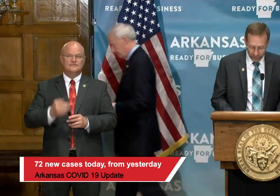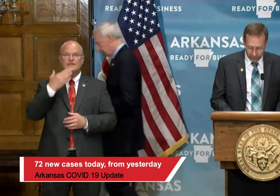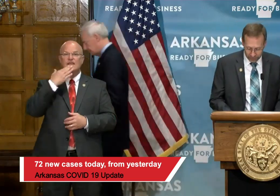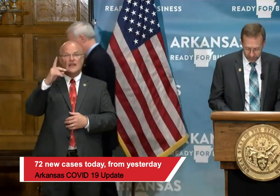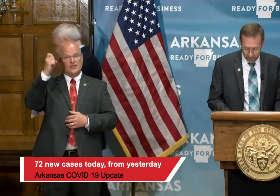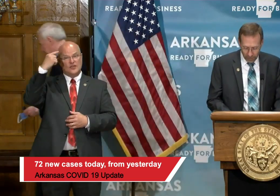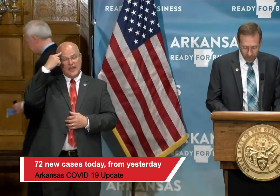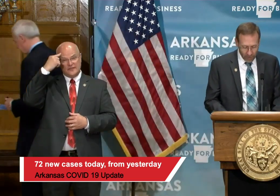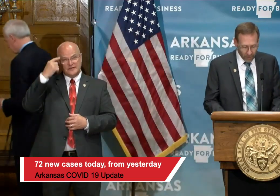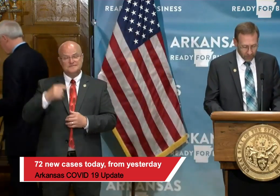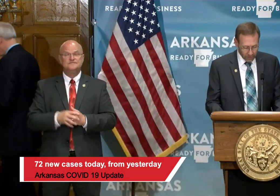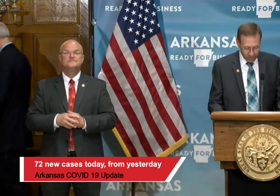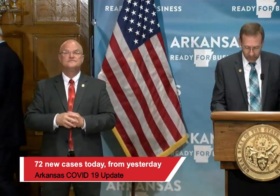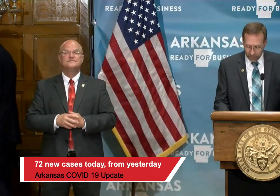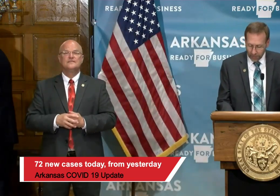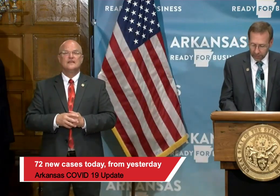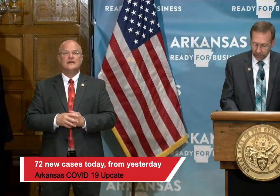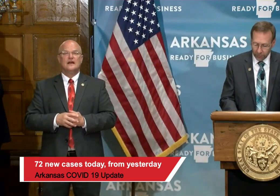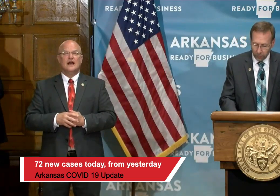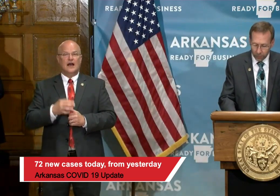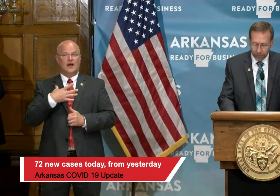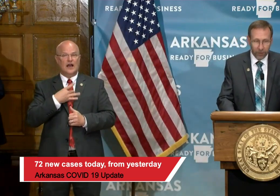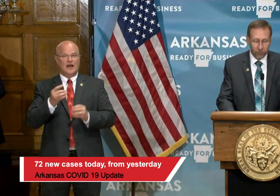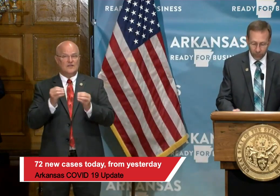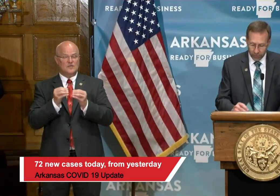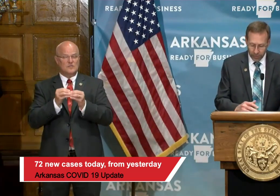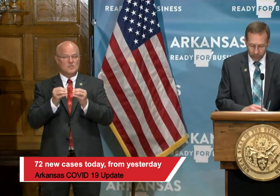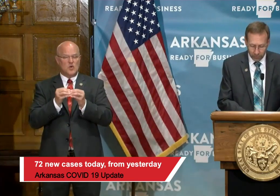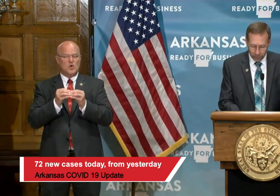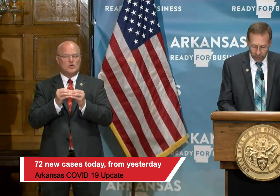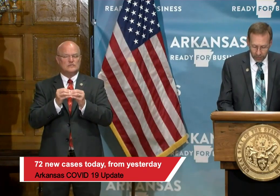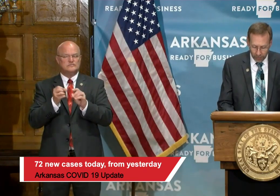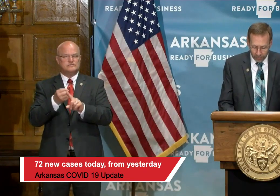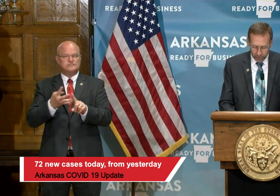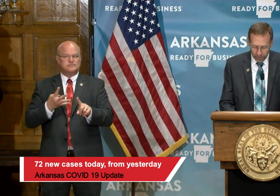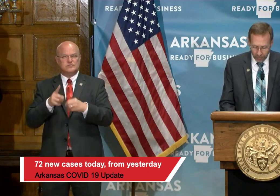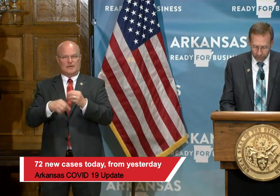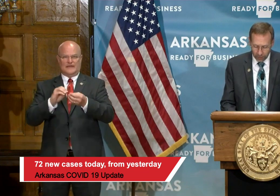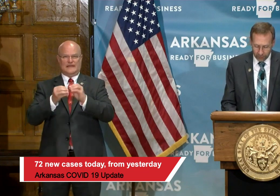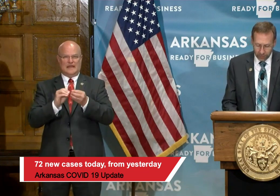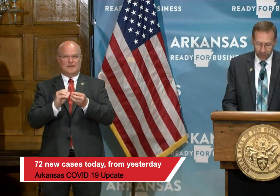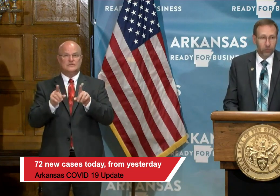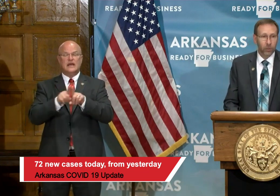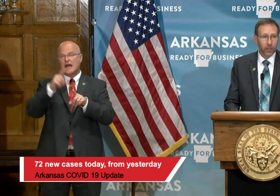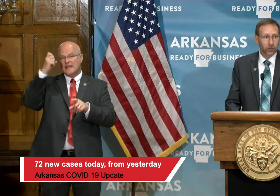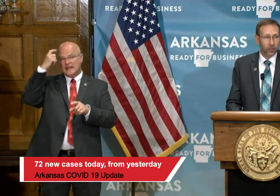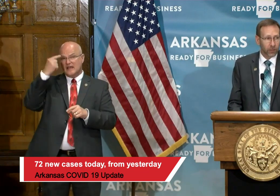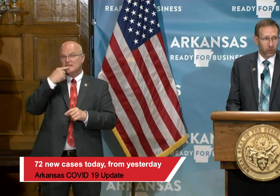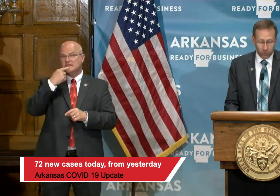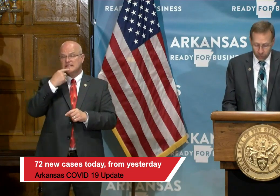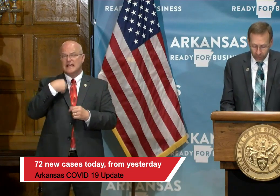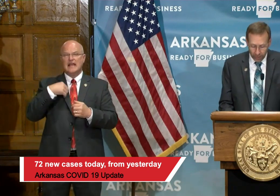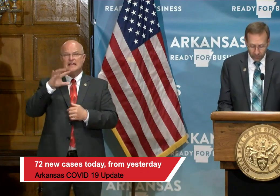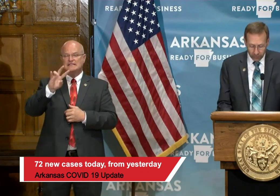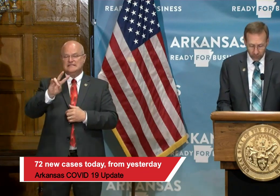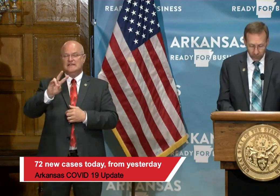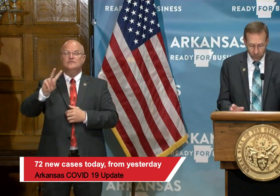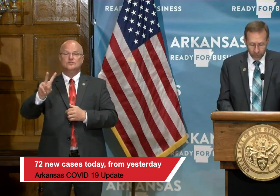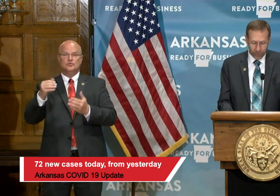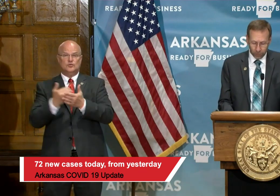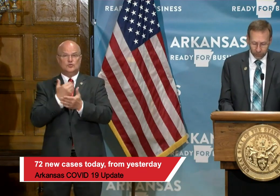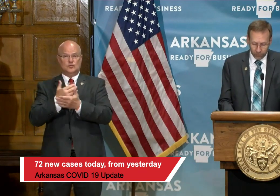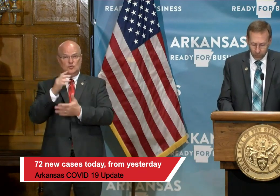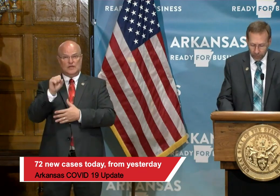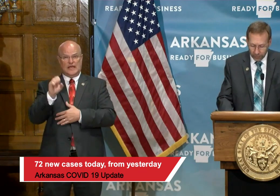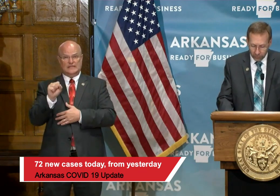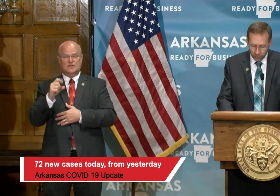Thank you, Governor. I'd like to give a few more details on the numbers. As the Governor mentioned, we had 72 new cases. Only